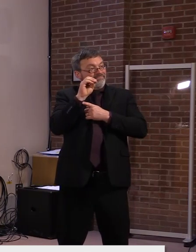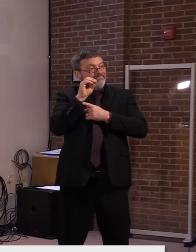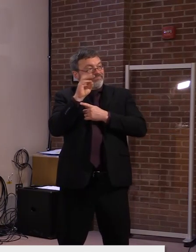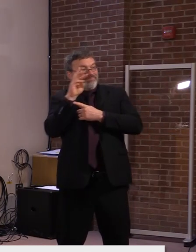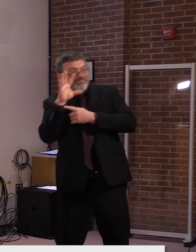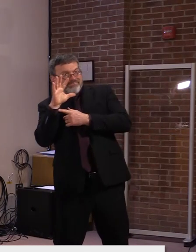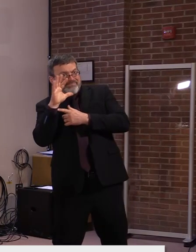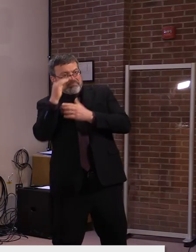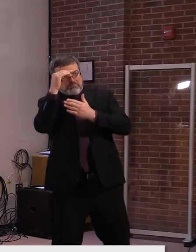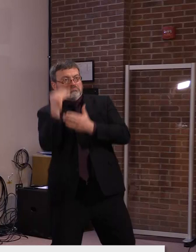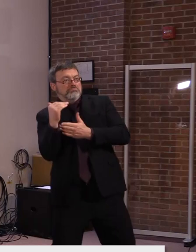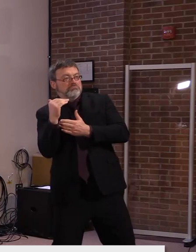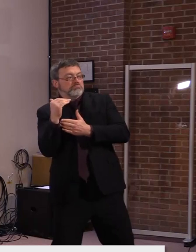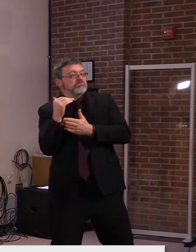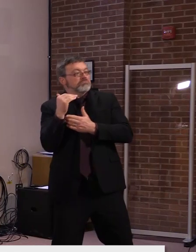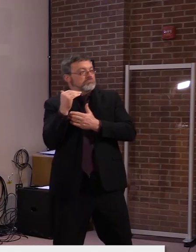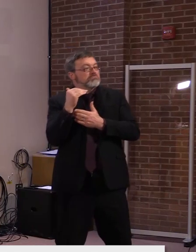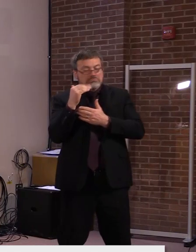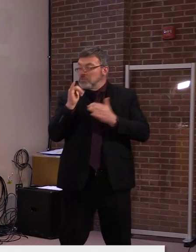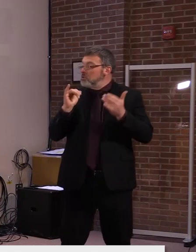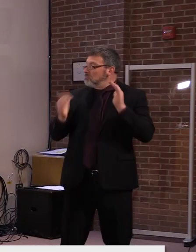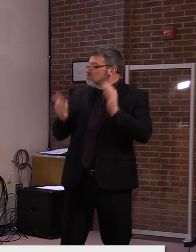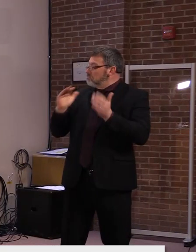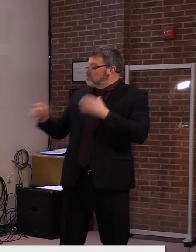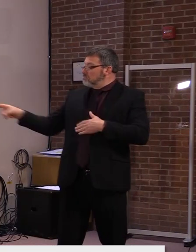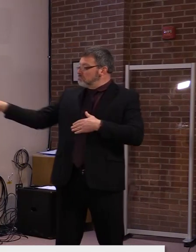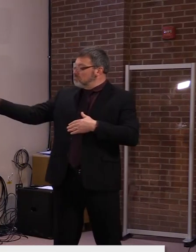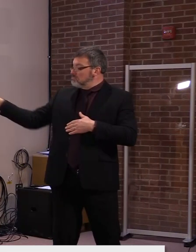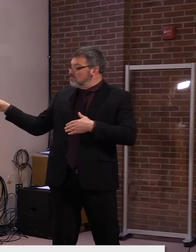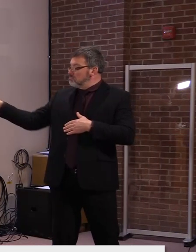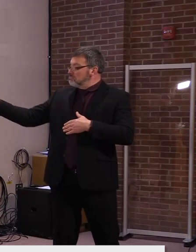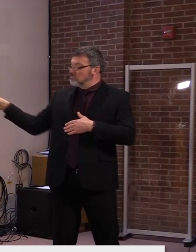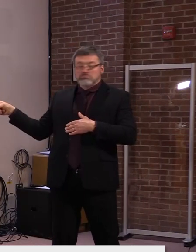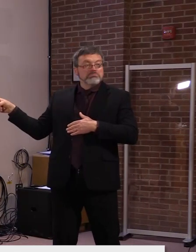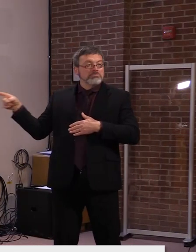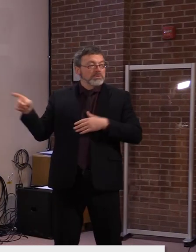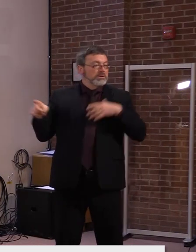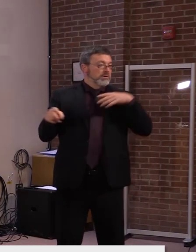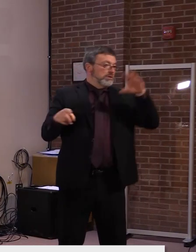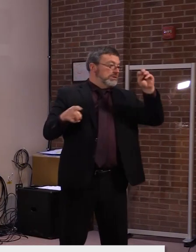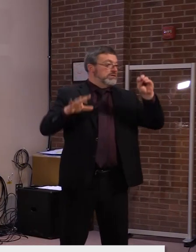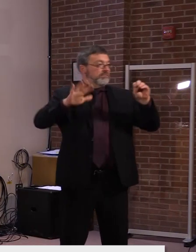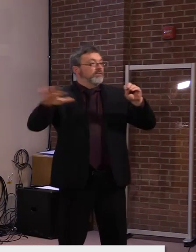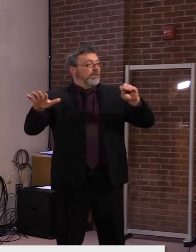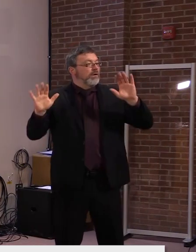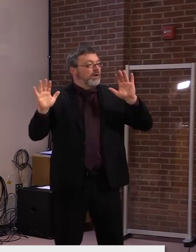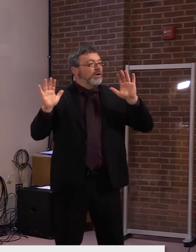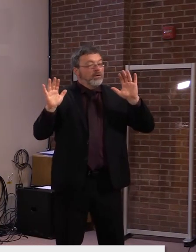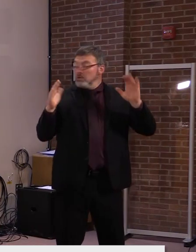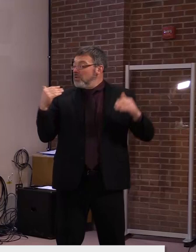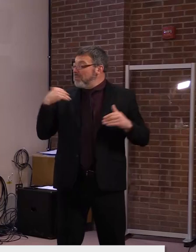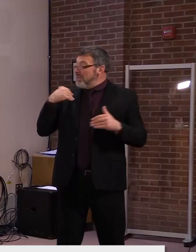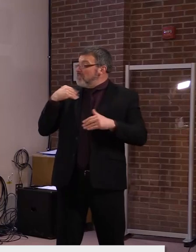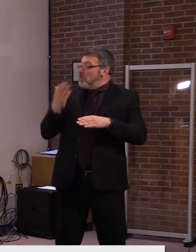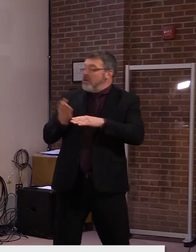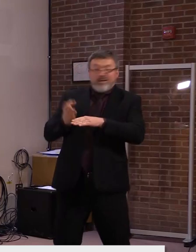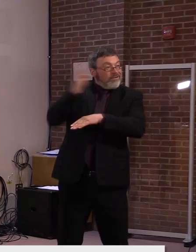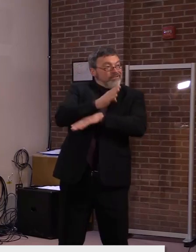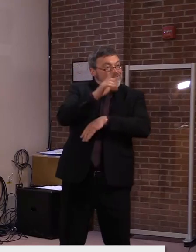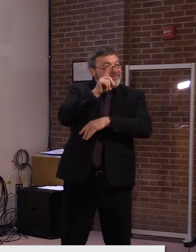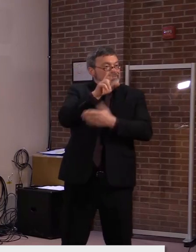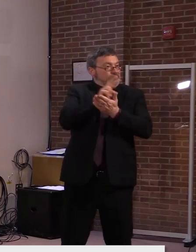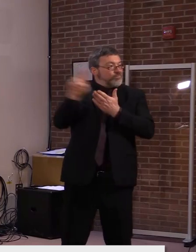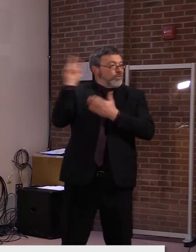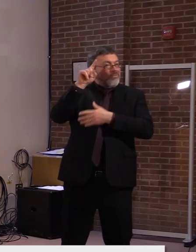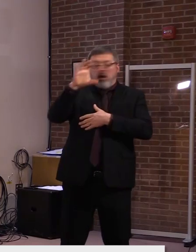after there was a little bit of trouble a couple of weeks ago on campus where we reported over 100 cases. So things pretty stable across the